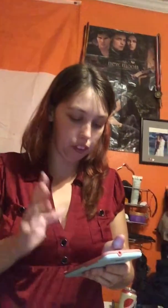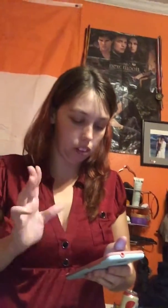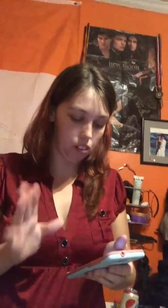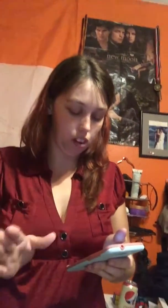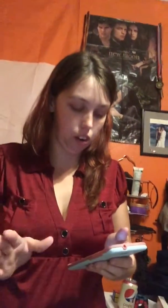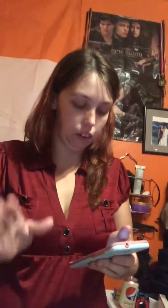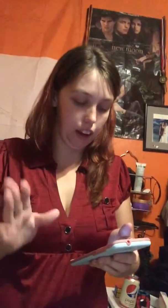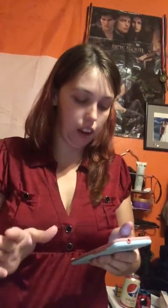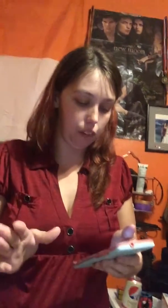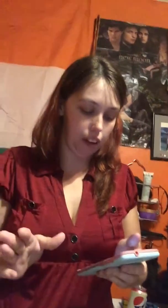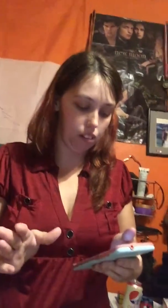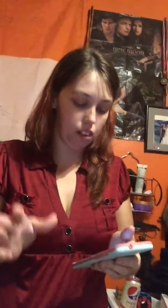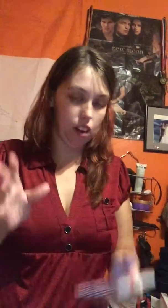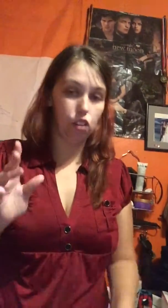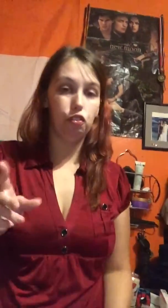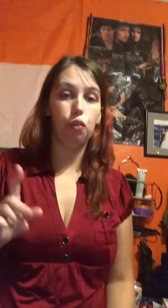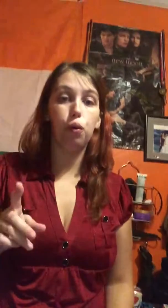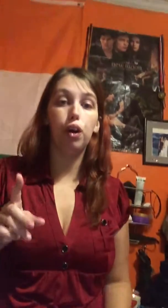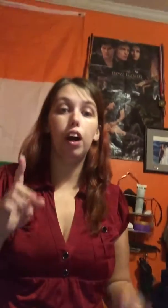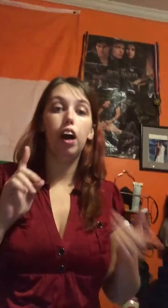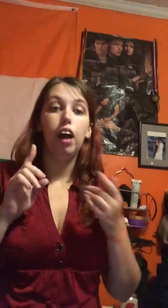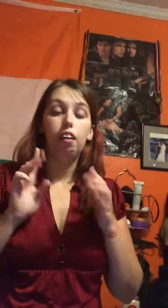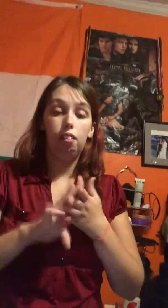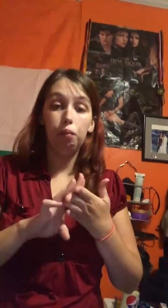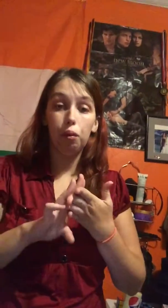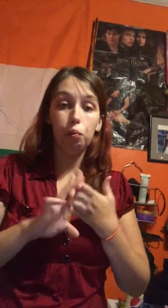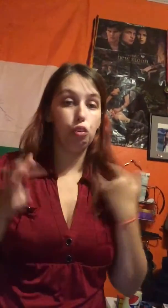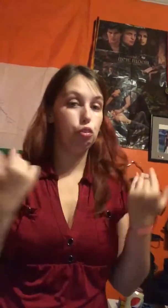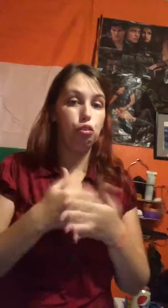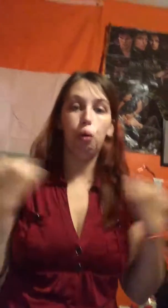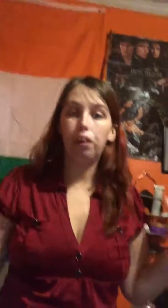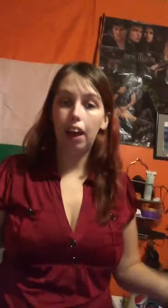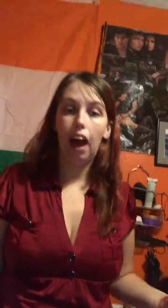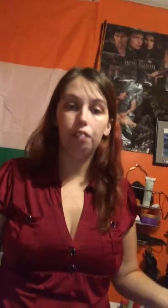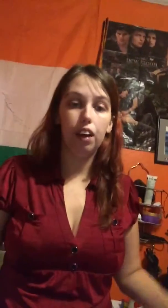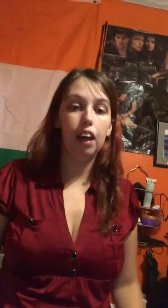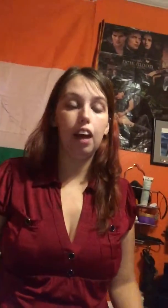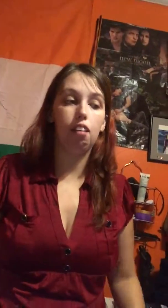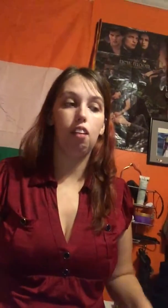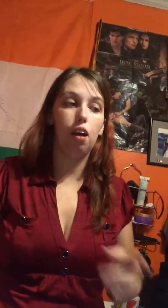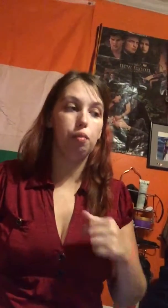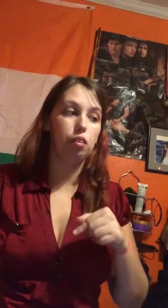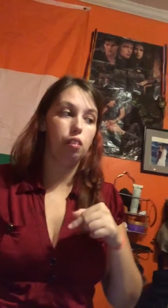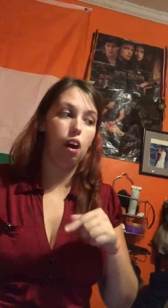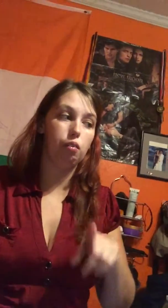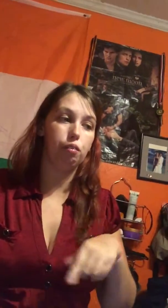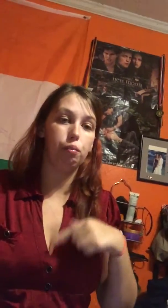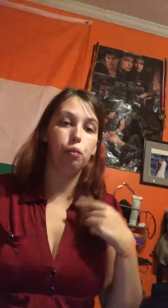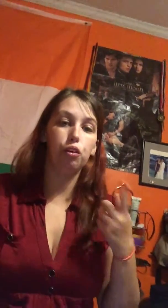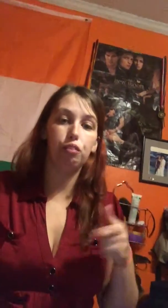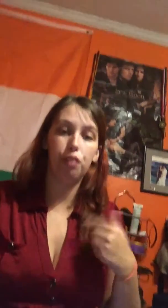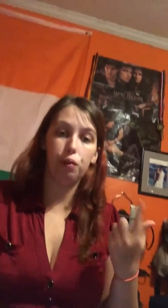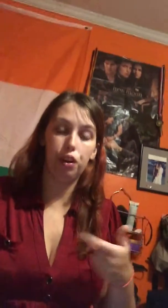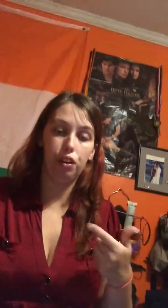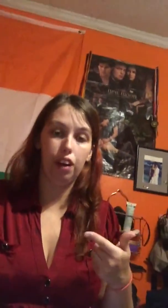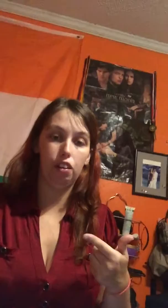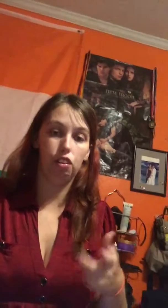So, anyways, for symptoms, don't really have any except more frequent urination